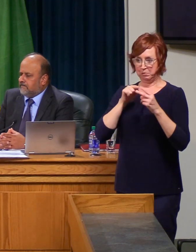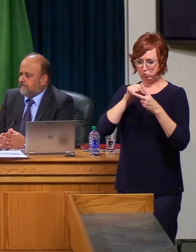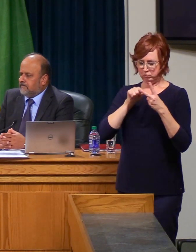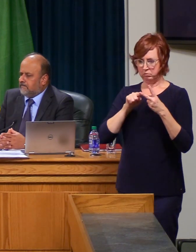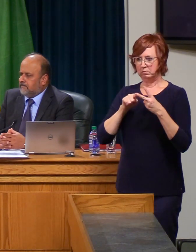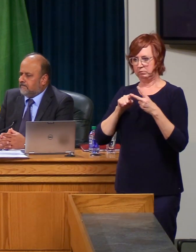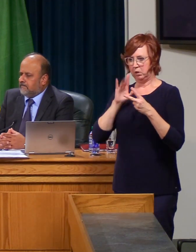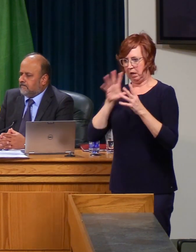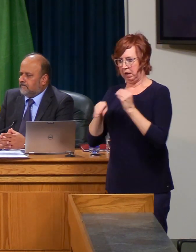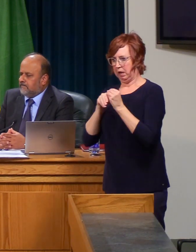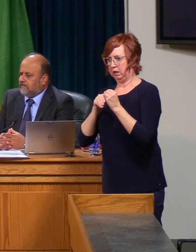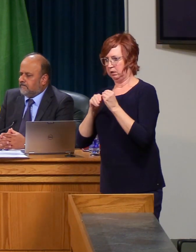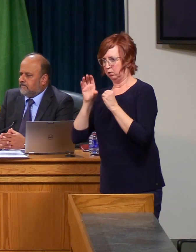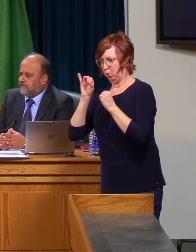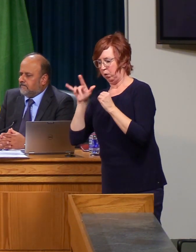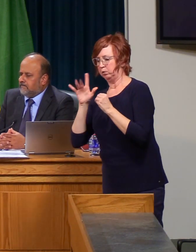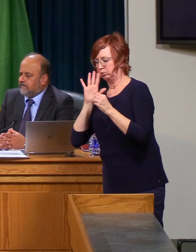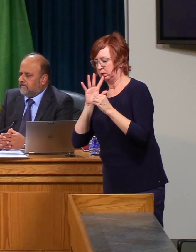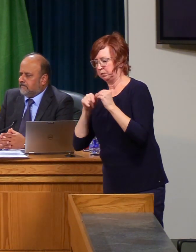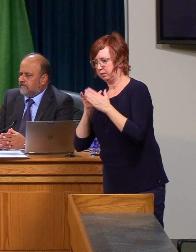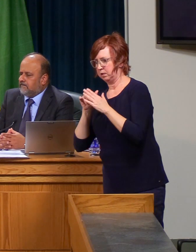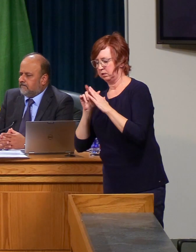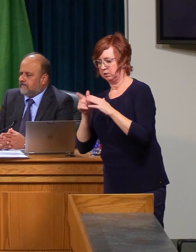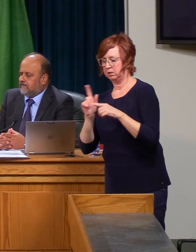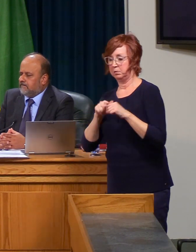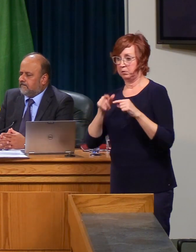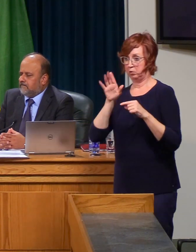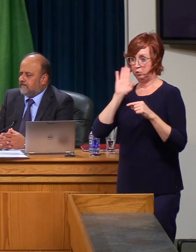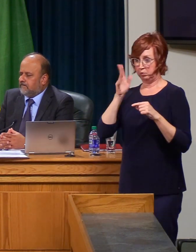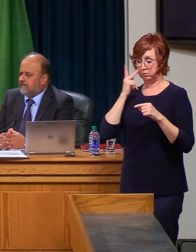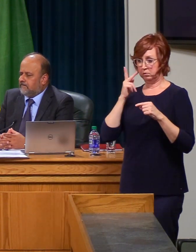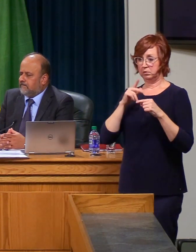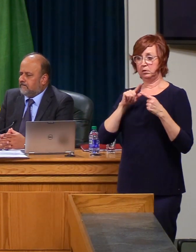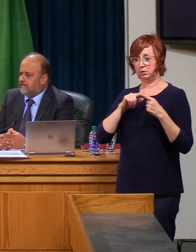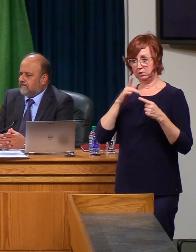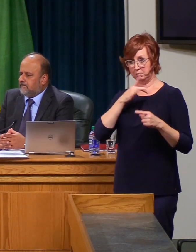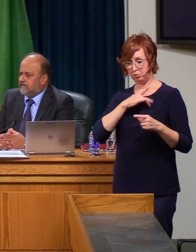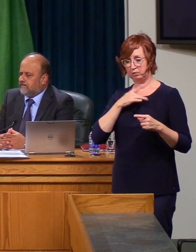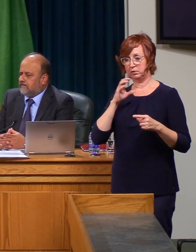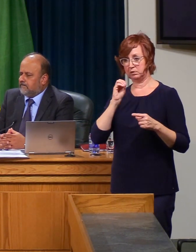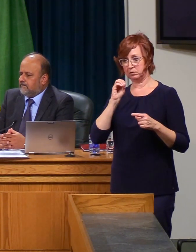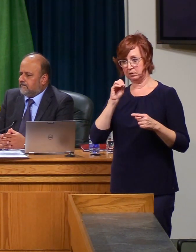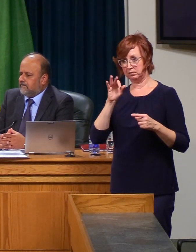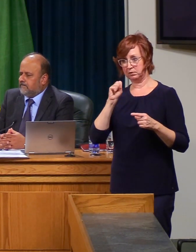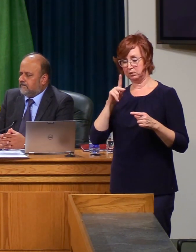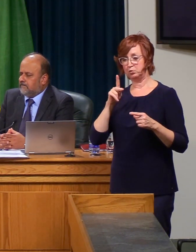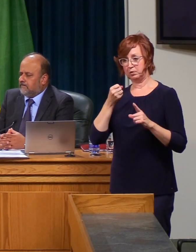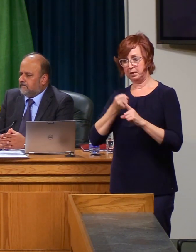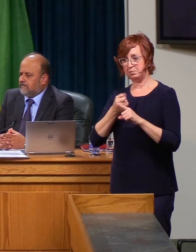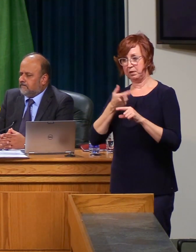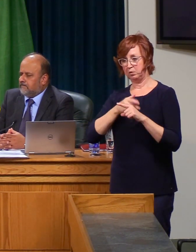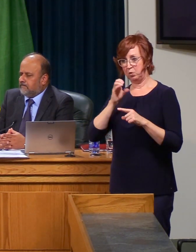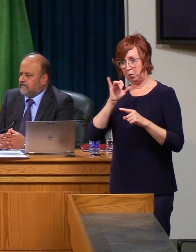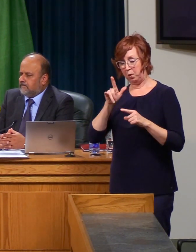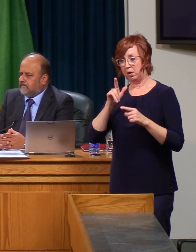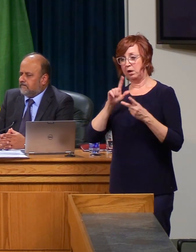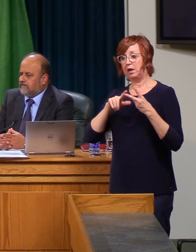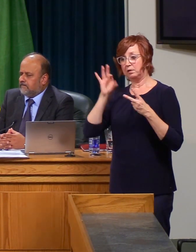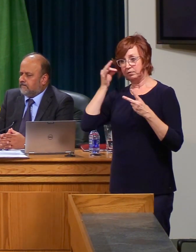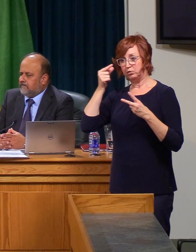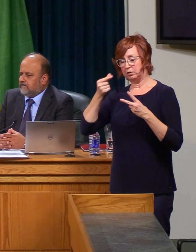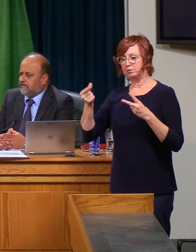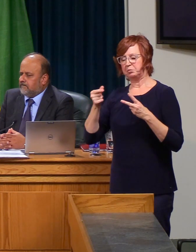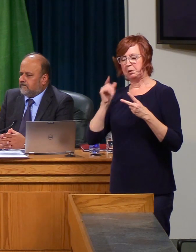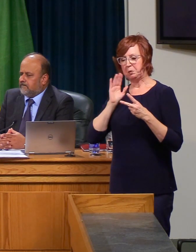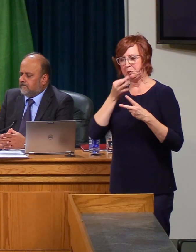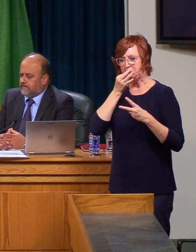some of the work of not only this province, the industry, as well as other provinces that are impacted by the energy industry and the federal government, quite likely